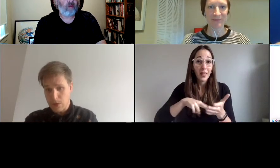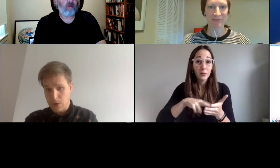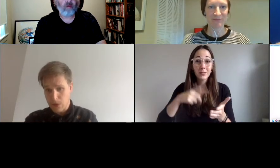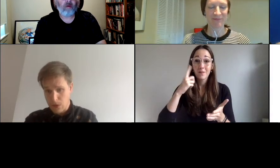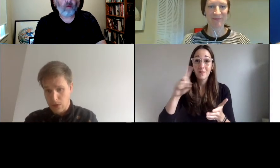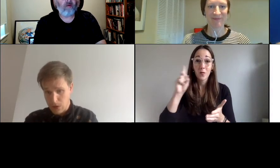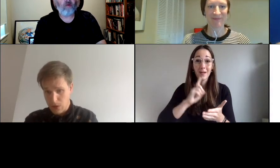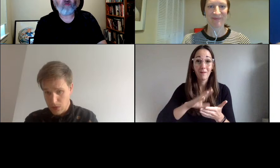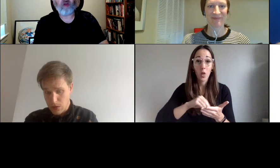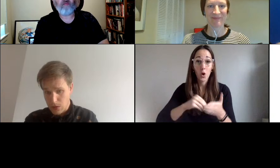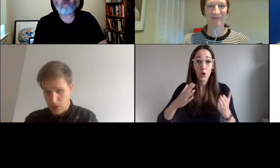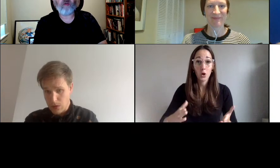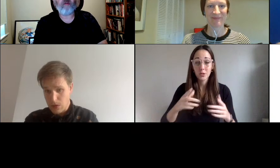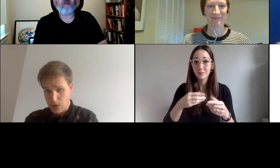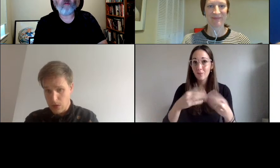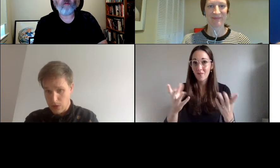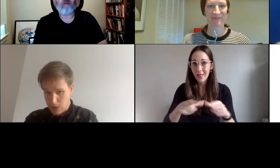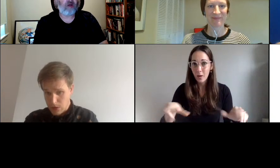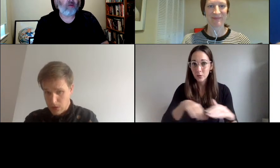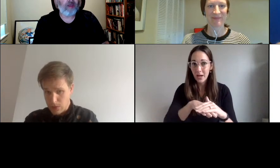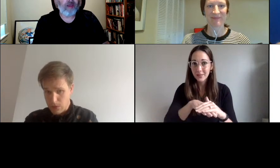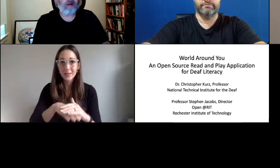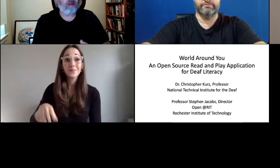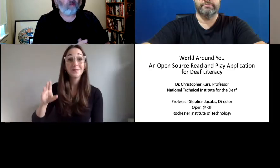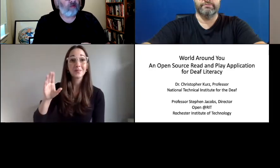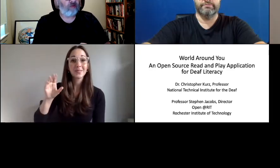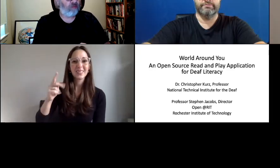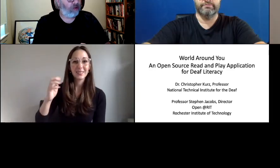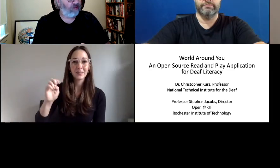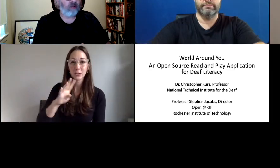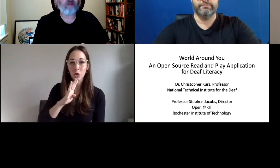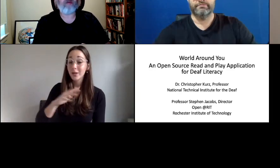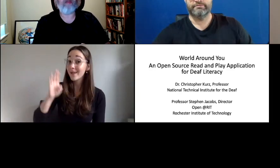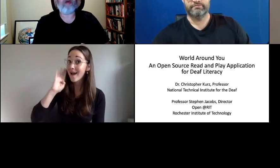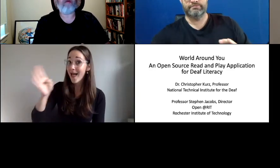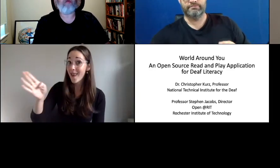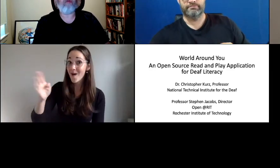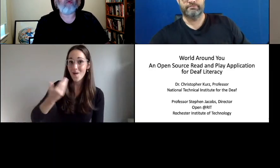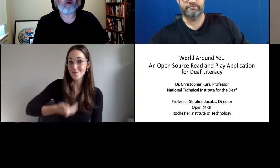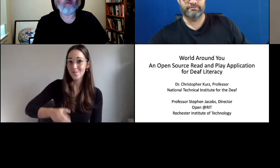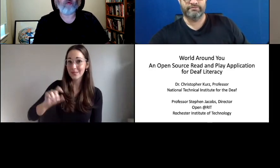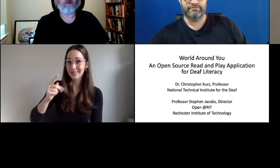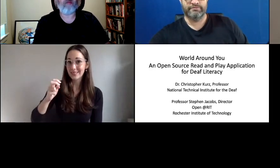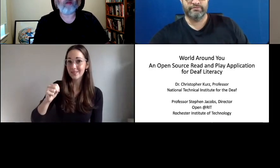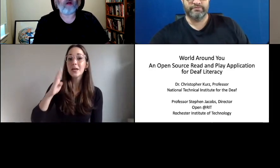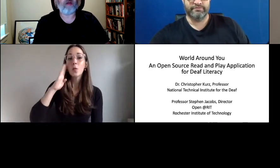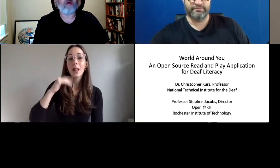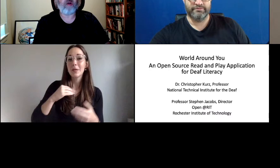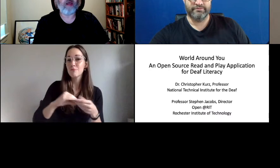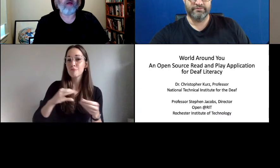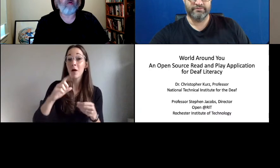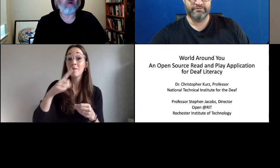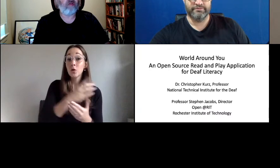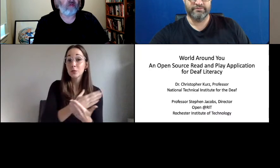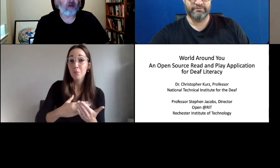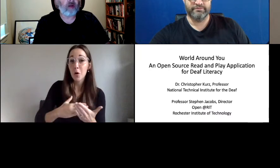you. Hi folks, I'm Stephen. I'll be handling the first piece of this, and then Chris will probably be the lead on